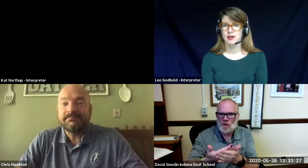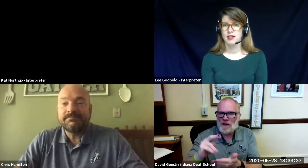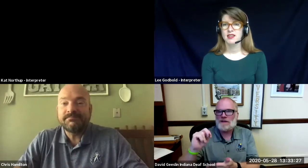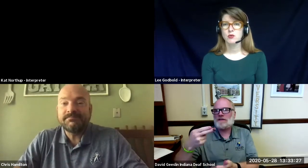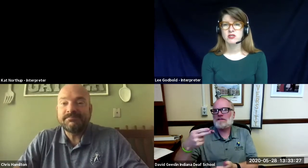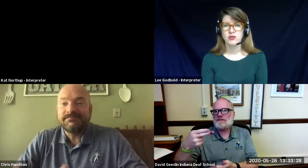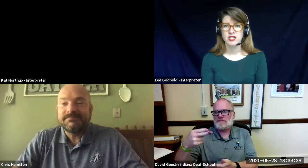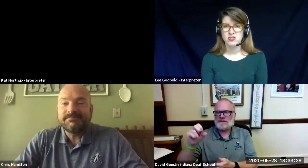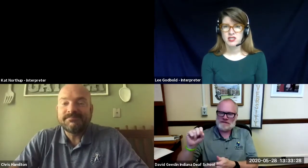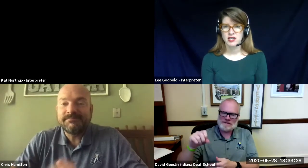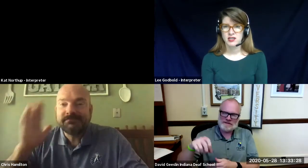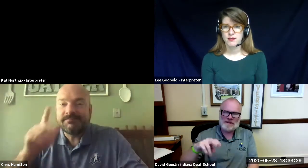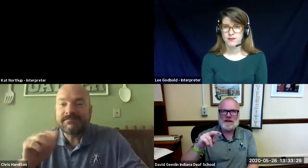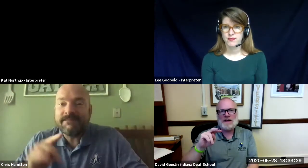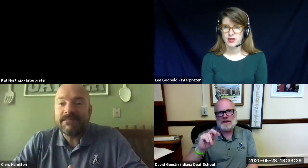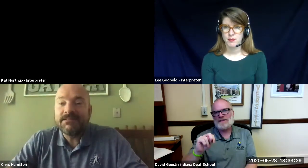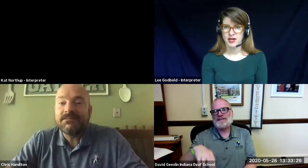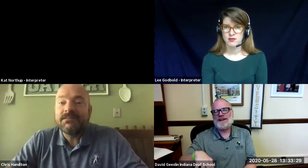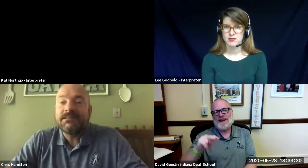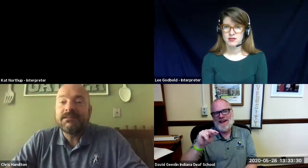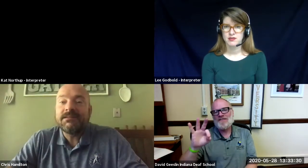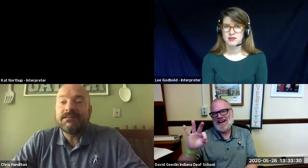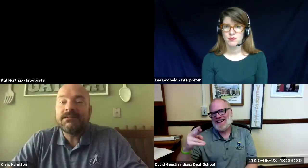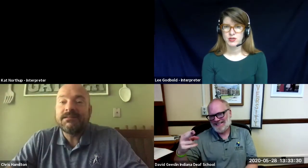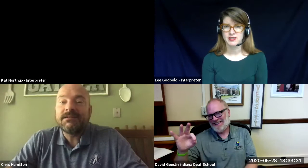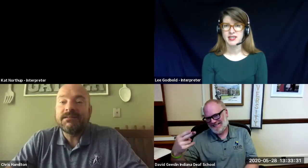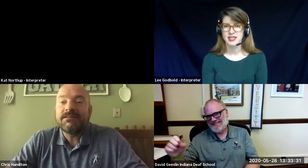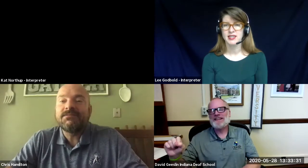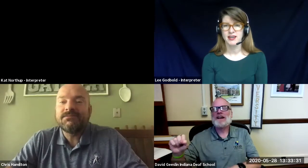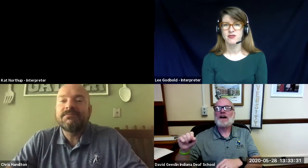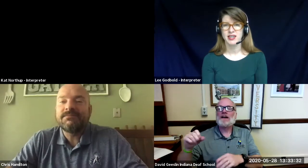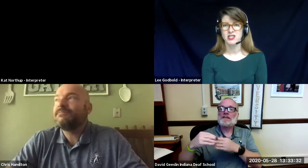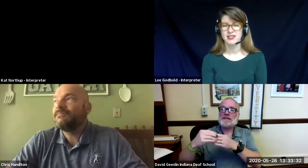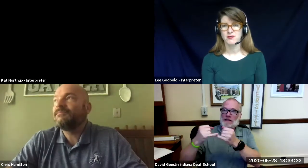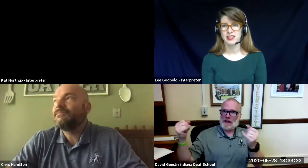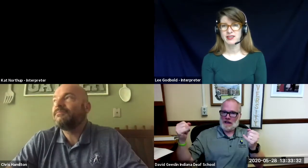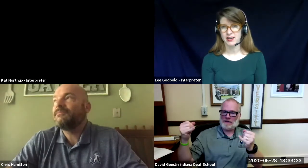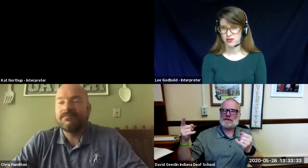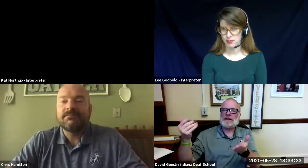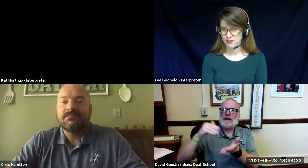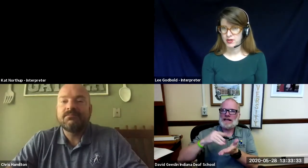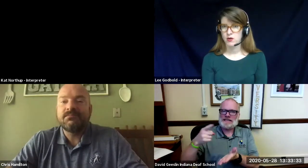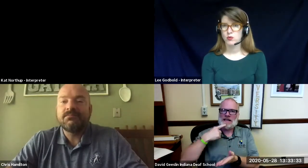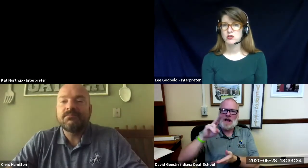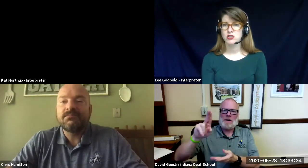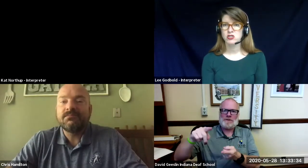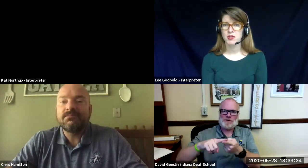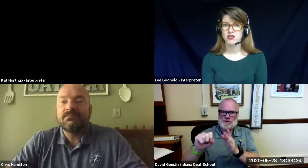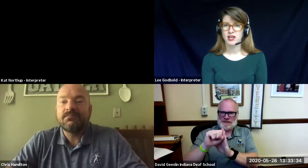I think what's so interesting about, what is it, NFHS, if I can get the acronym out. What's so interesting about their